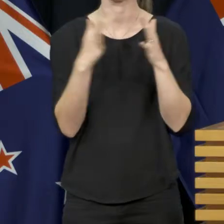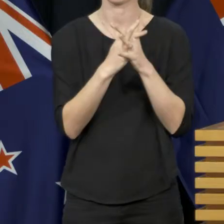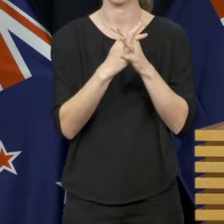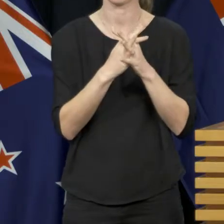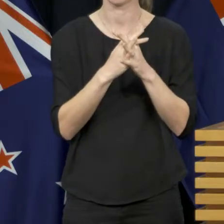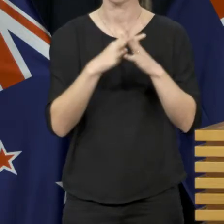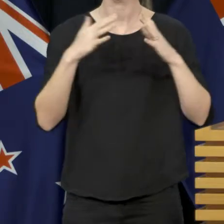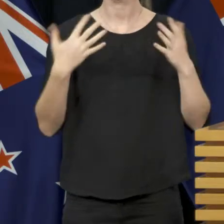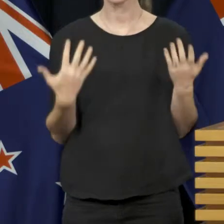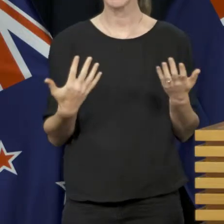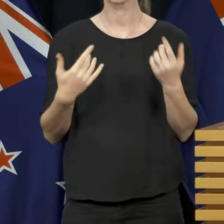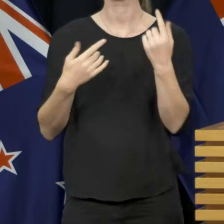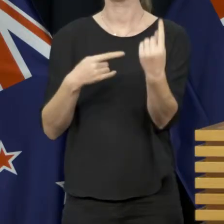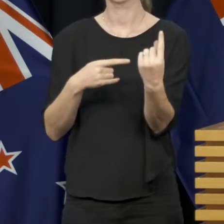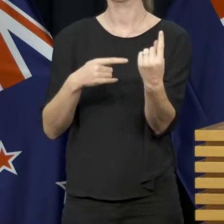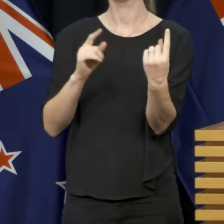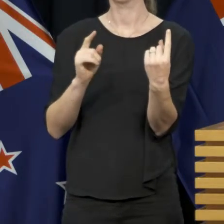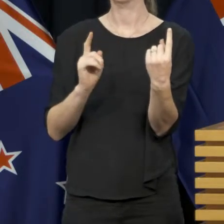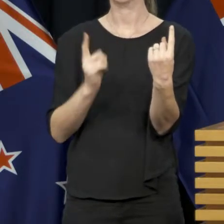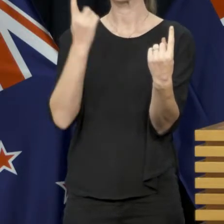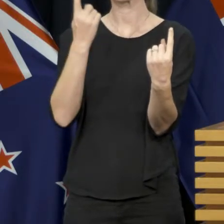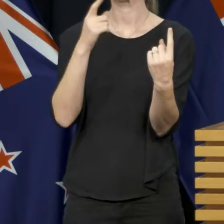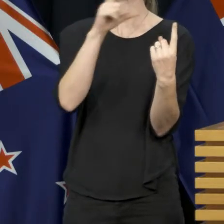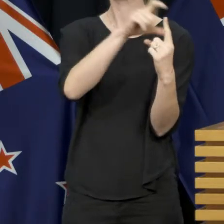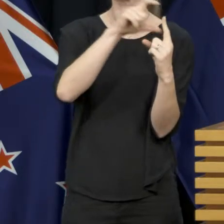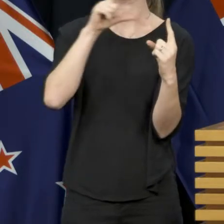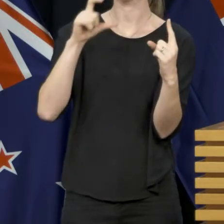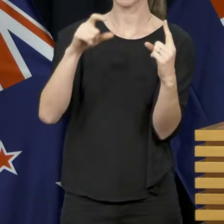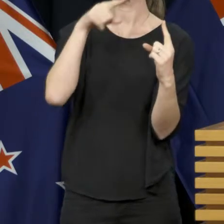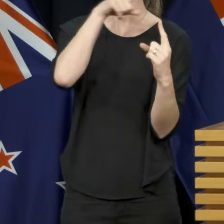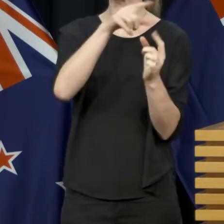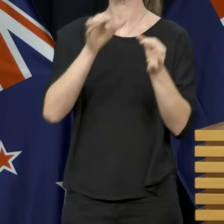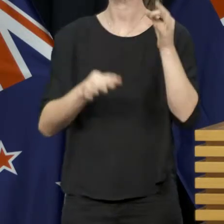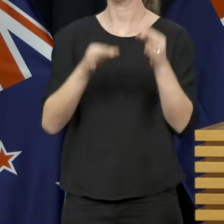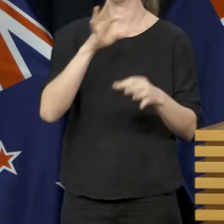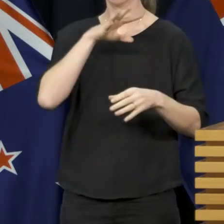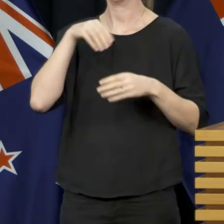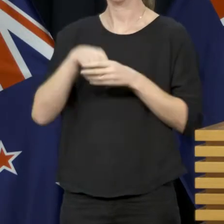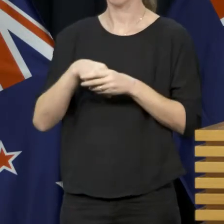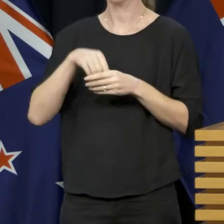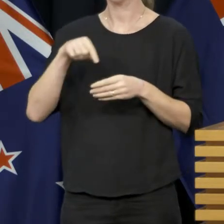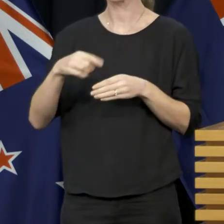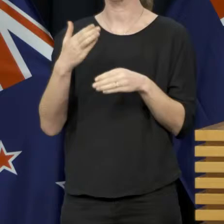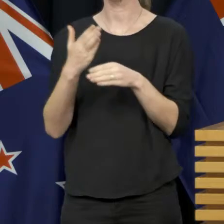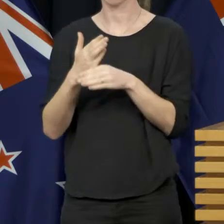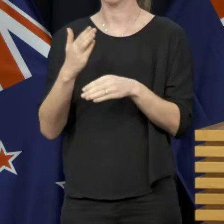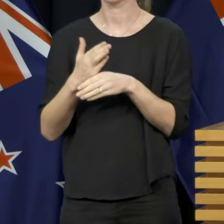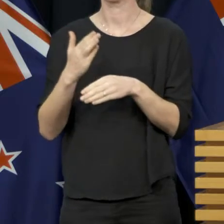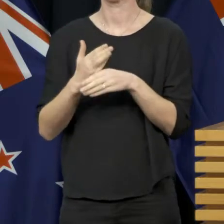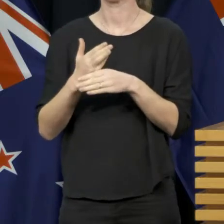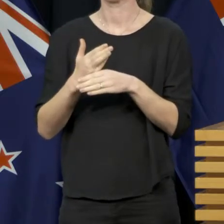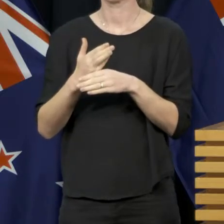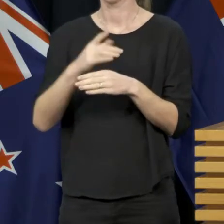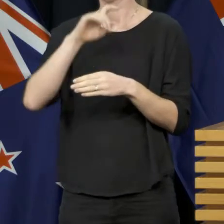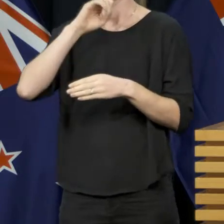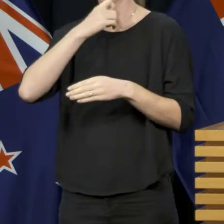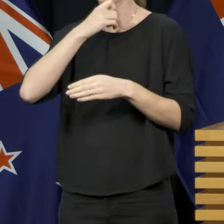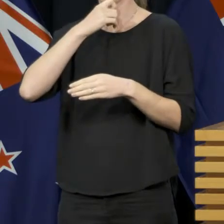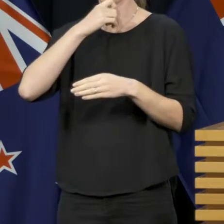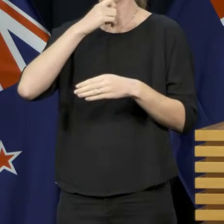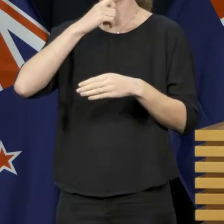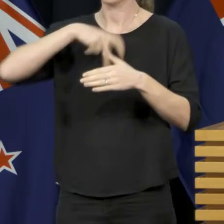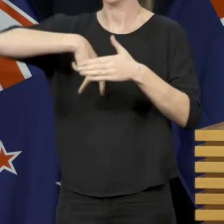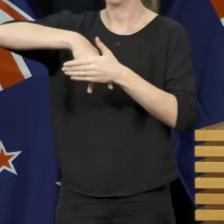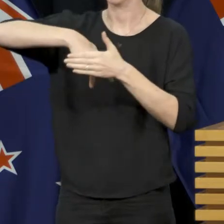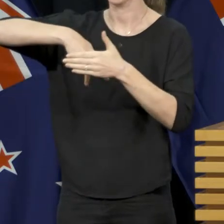He then came to the very firm view that his ongoing role in this portfolio was going to get in the way of that